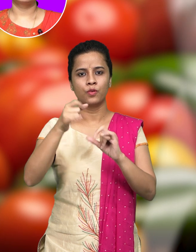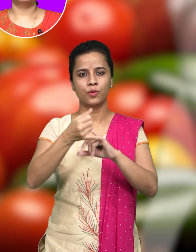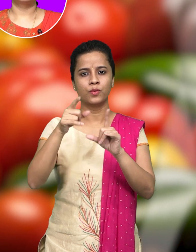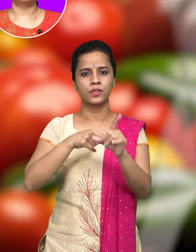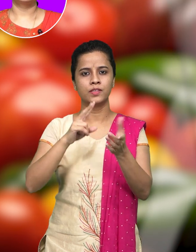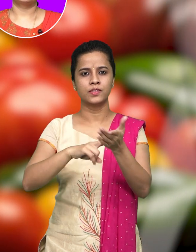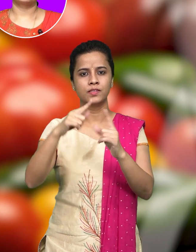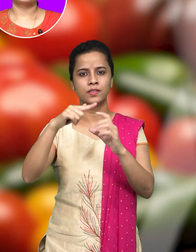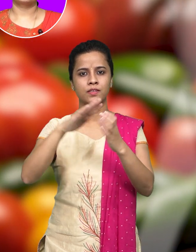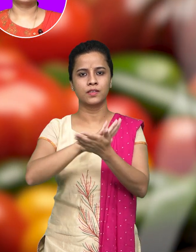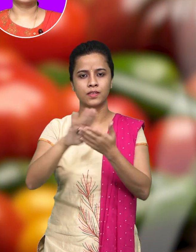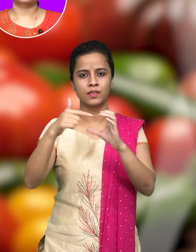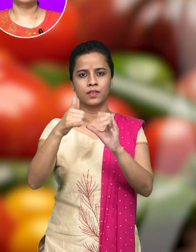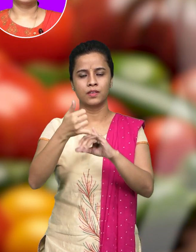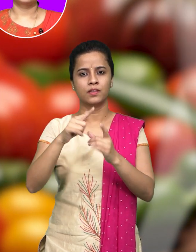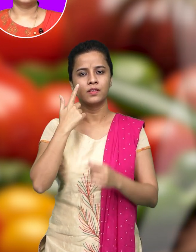photosynthesis,